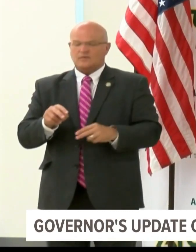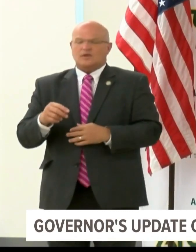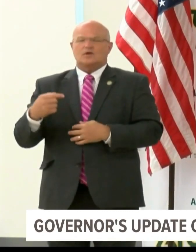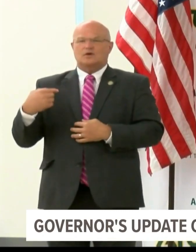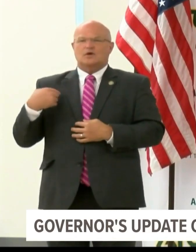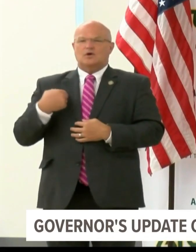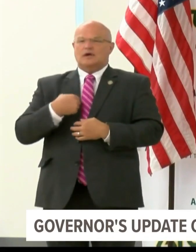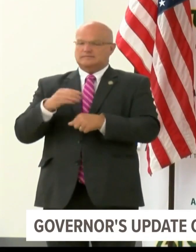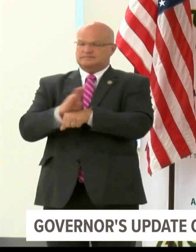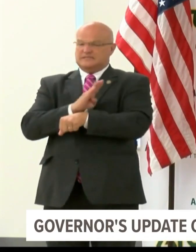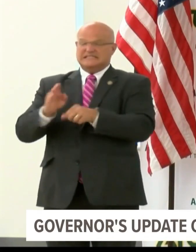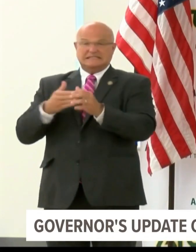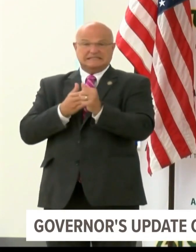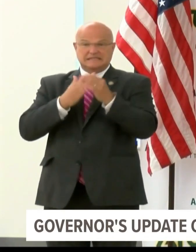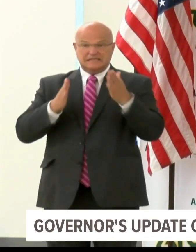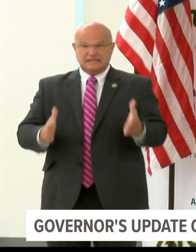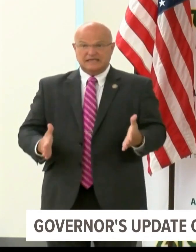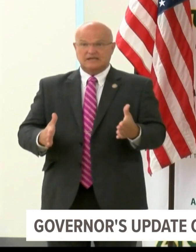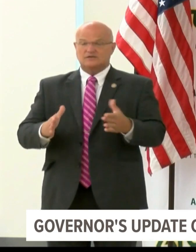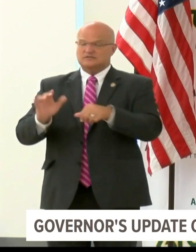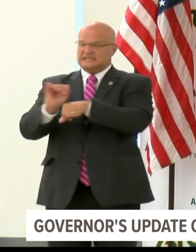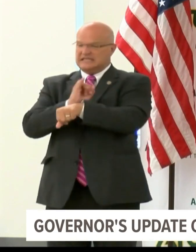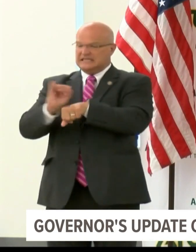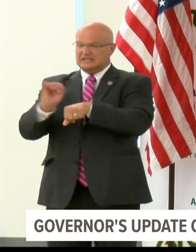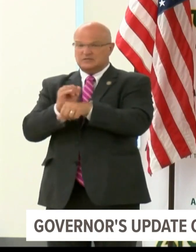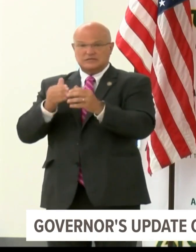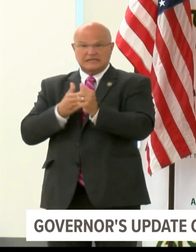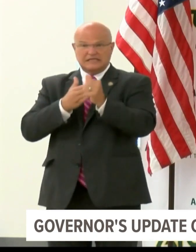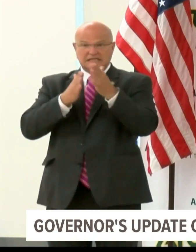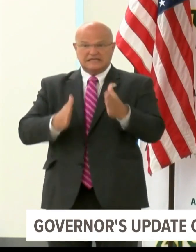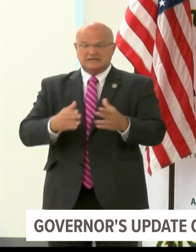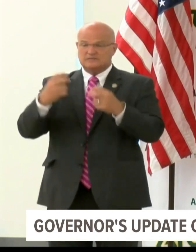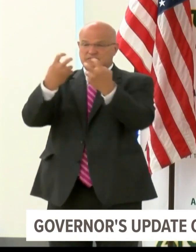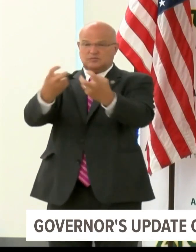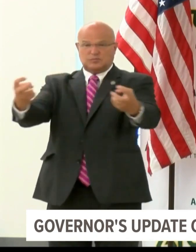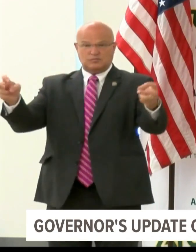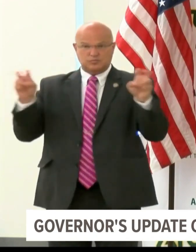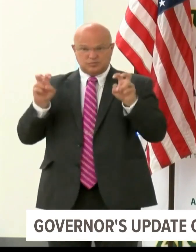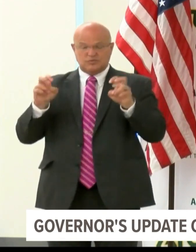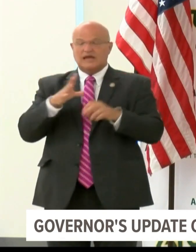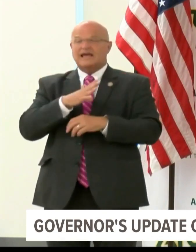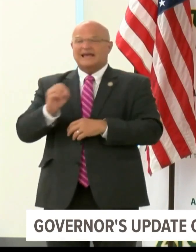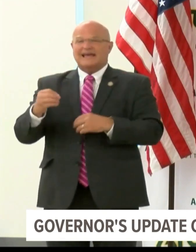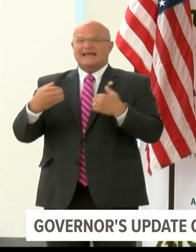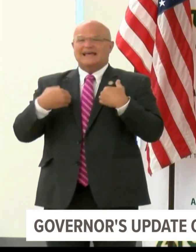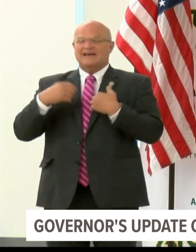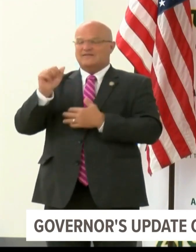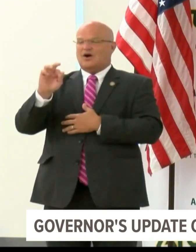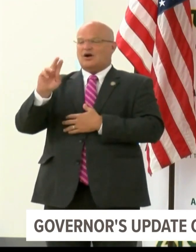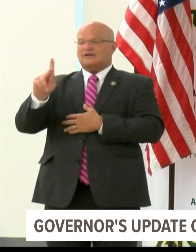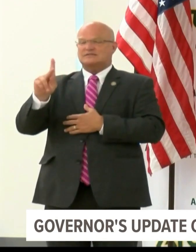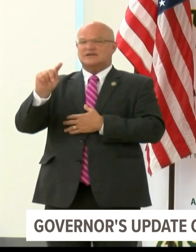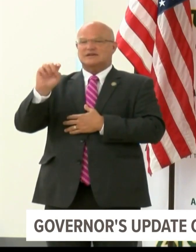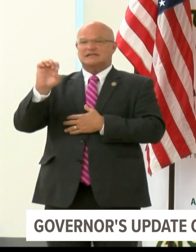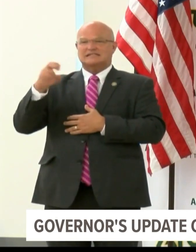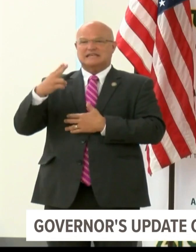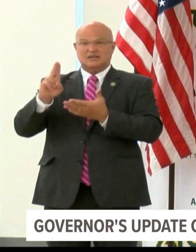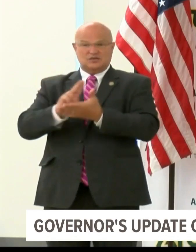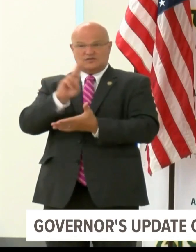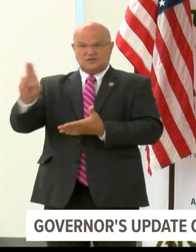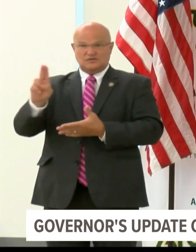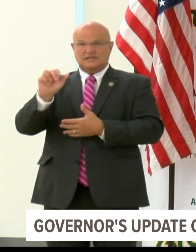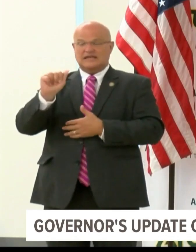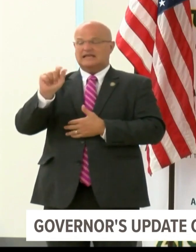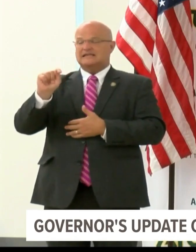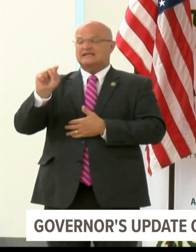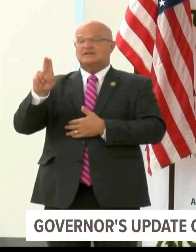had business leaders there, and industry leaders, and of course we were hosted by Arkansas Tech University, and it's wonderful to